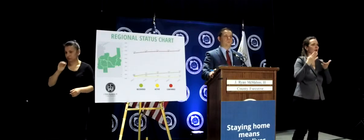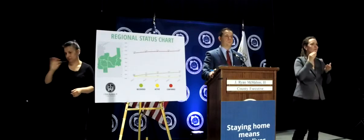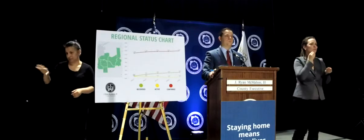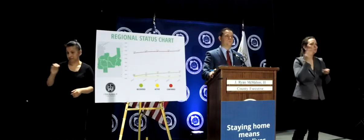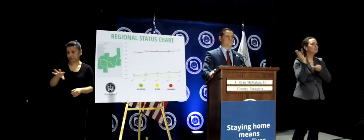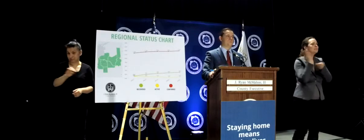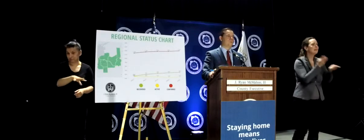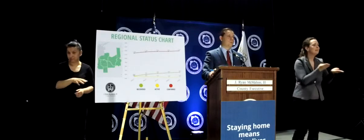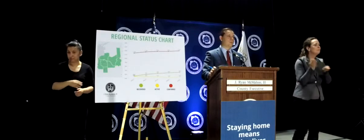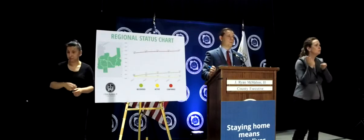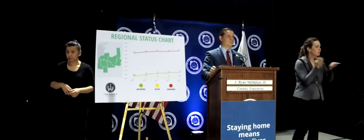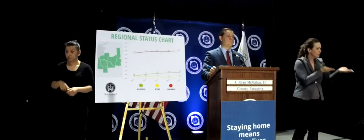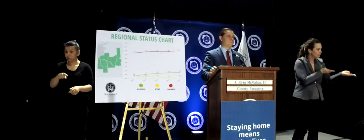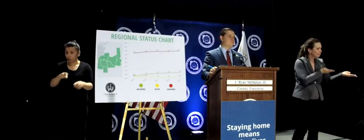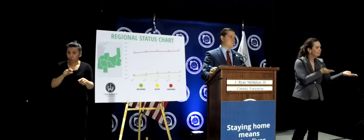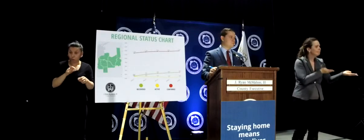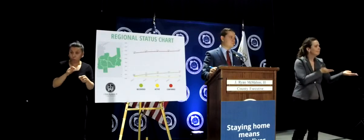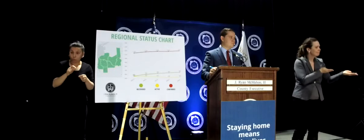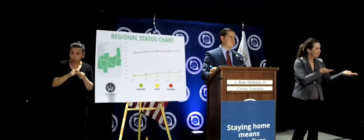normally do.